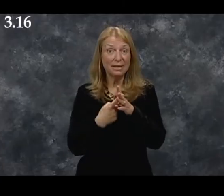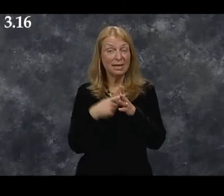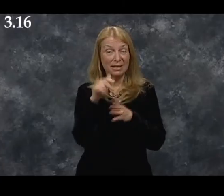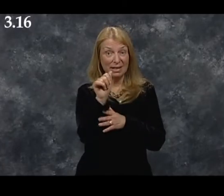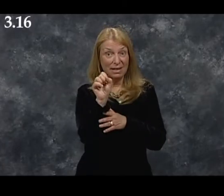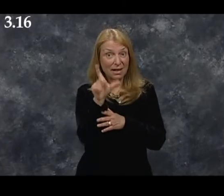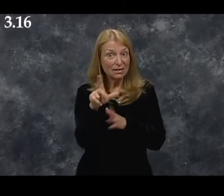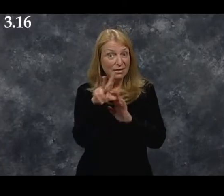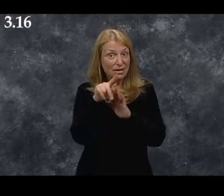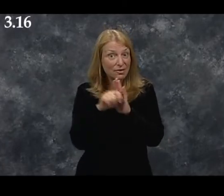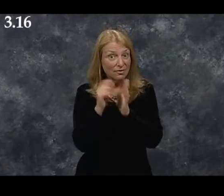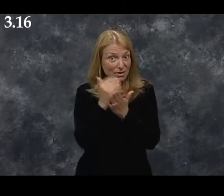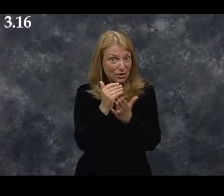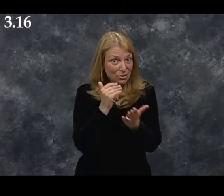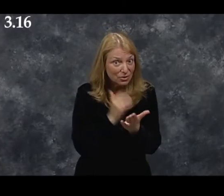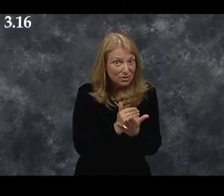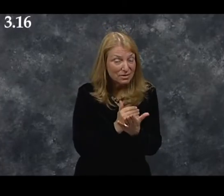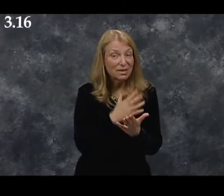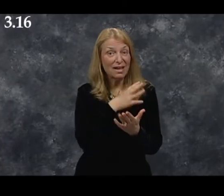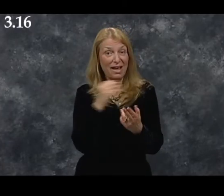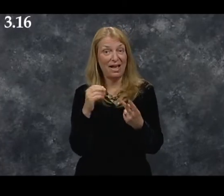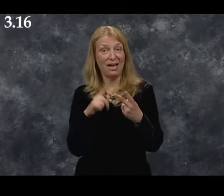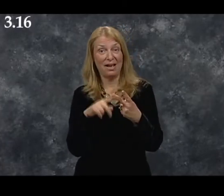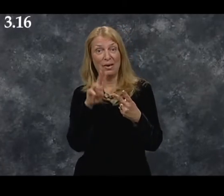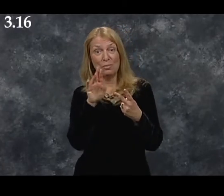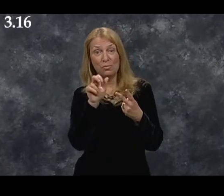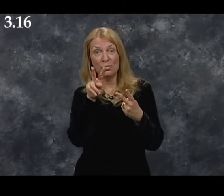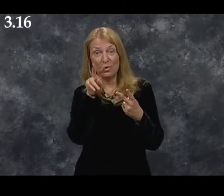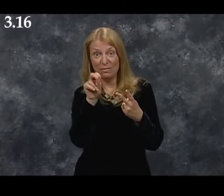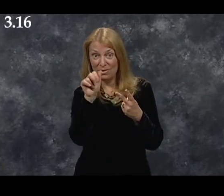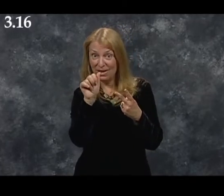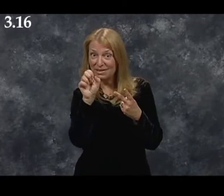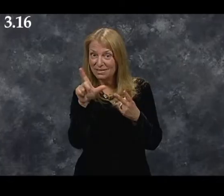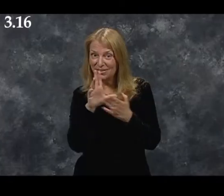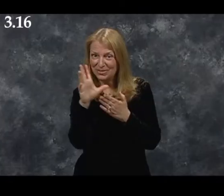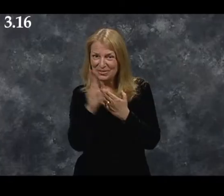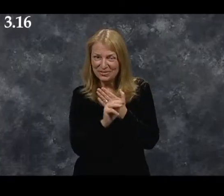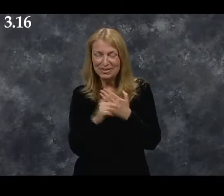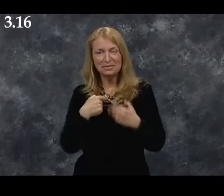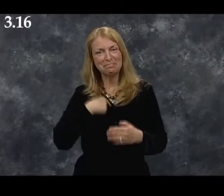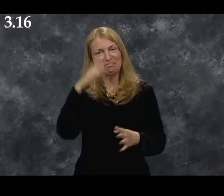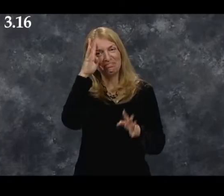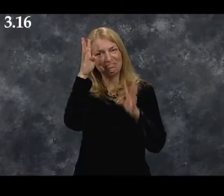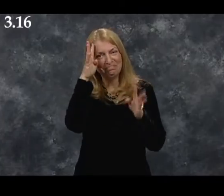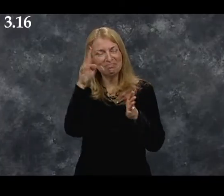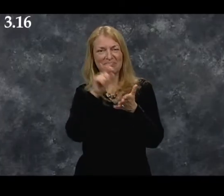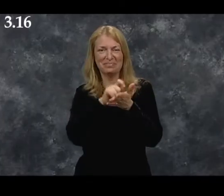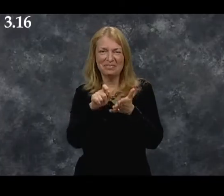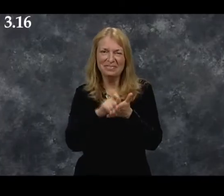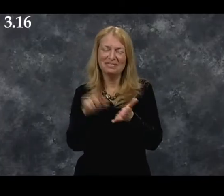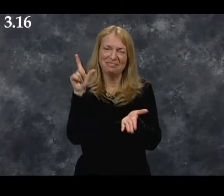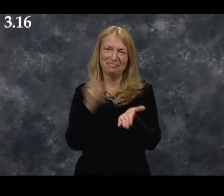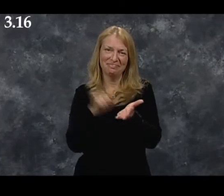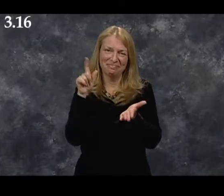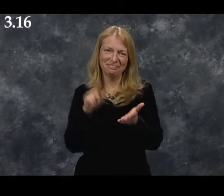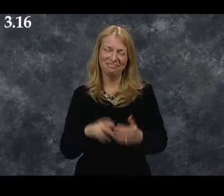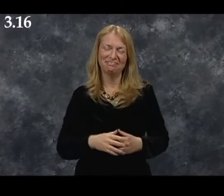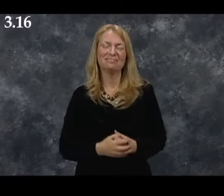I'm the originator of the Beginning ASL video course and publisher of Bravo ASL